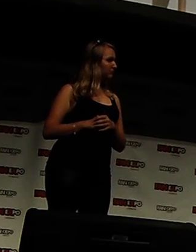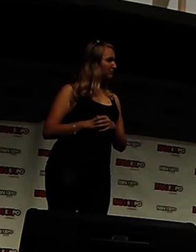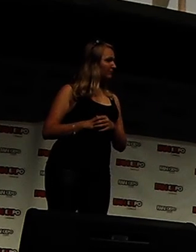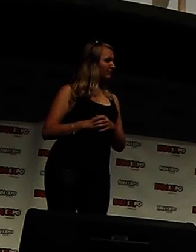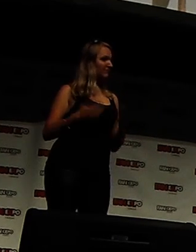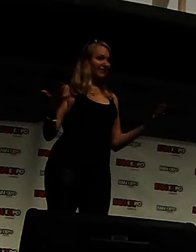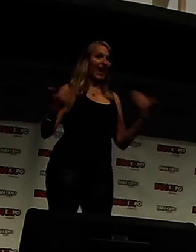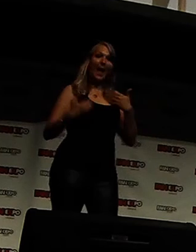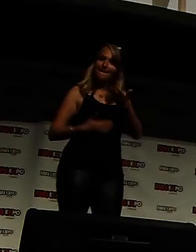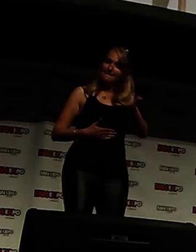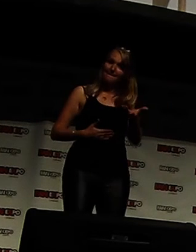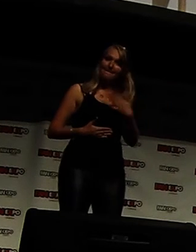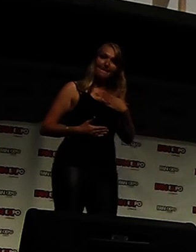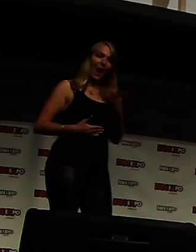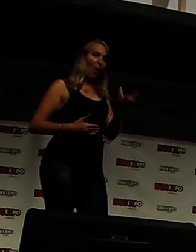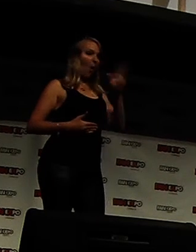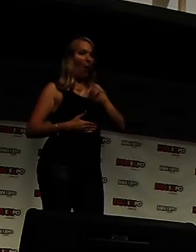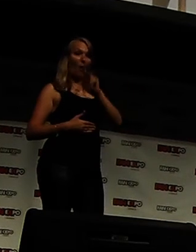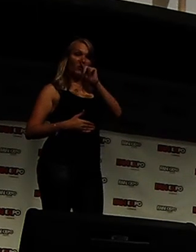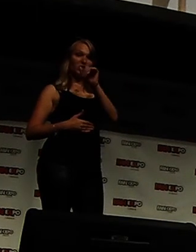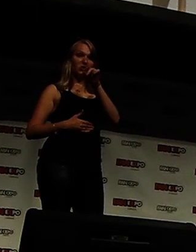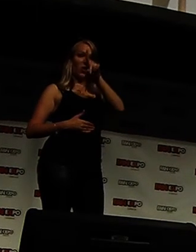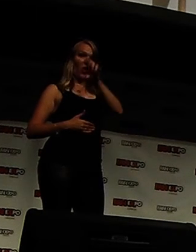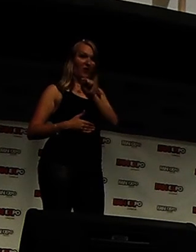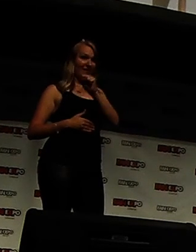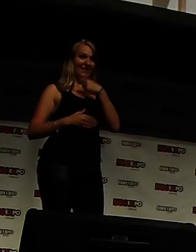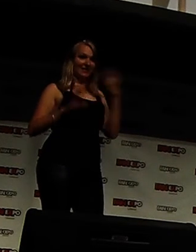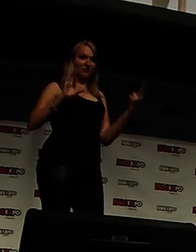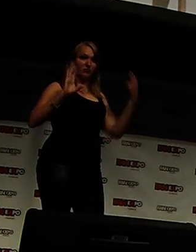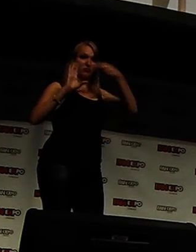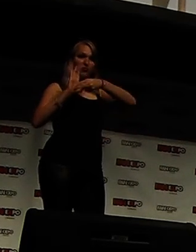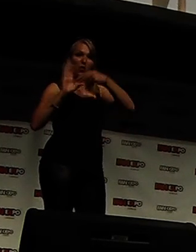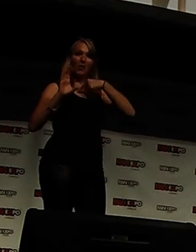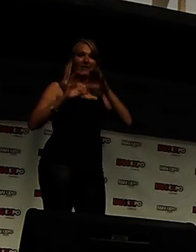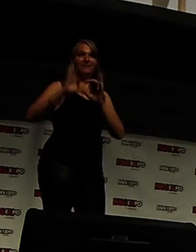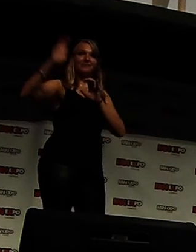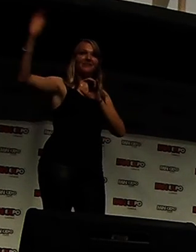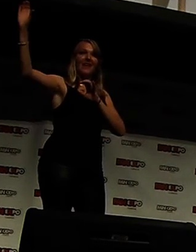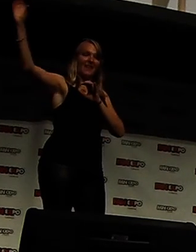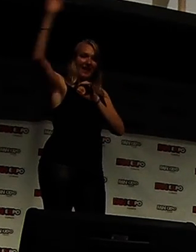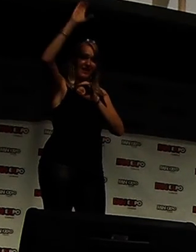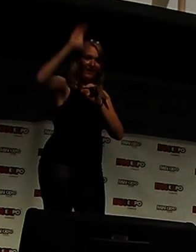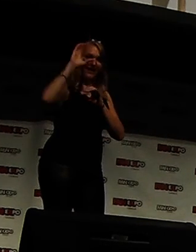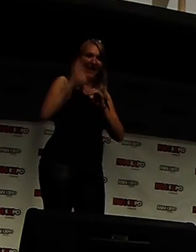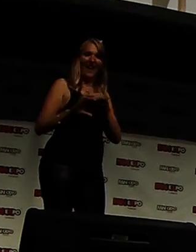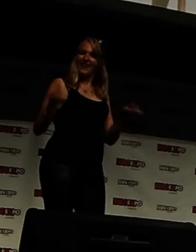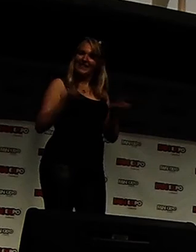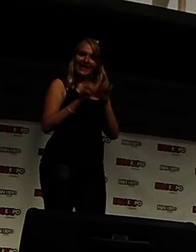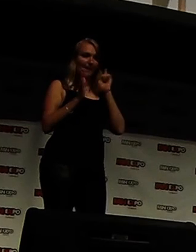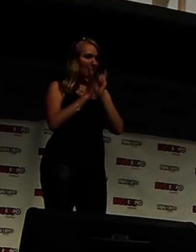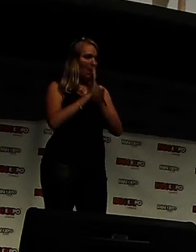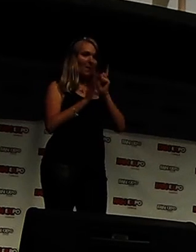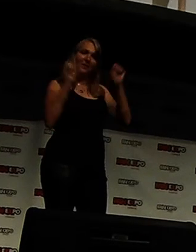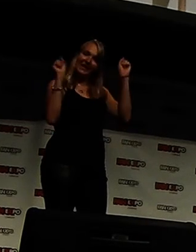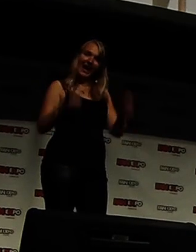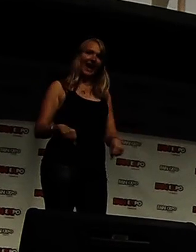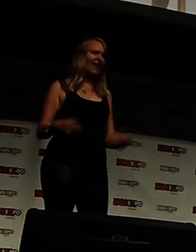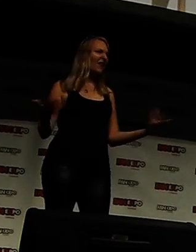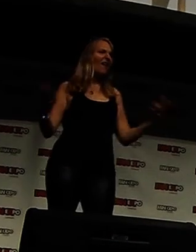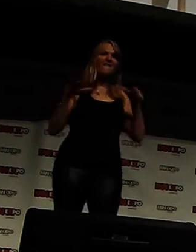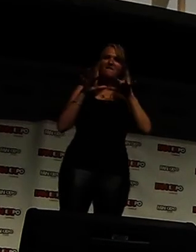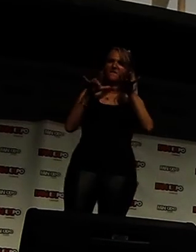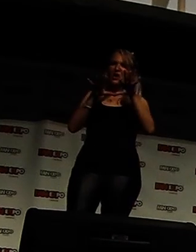I have all the parties. You can come back. Exactly the moment, give me that. What's all the flirting today?